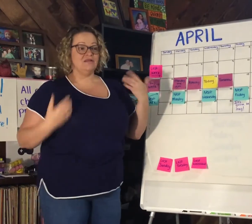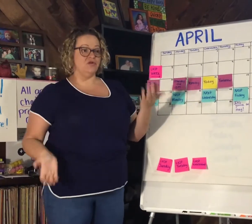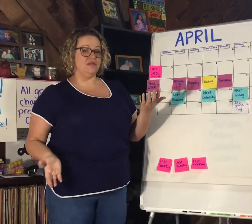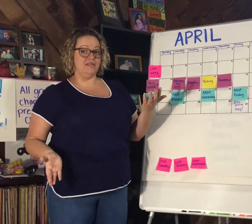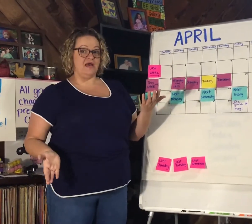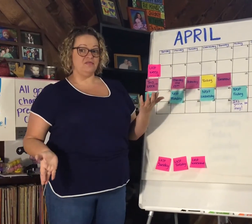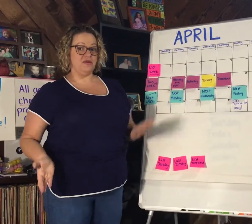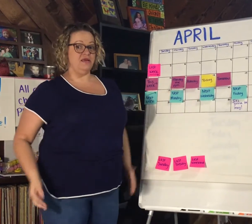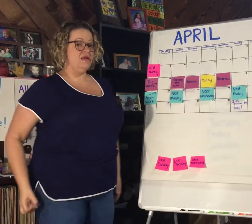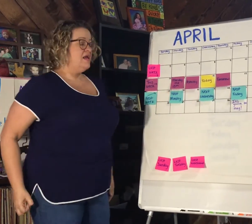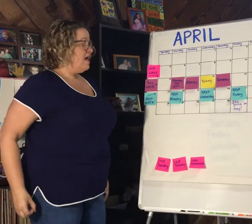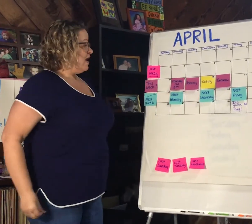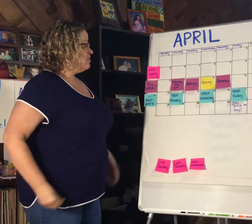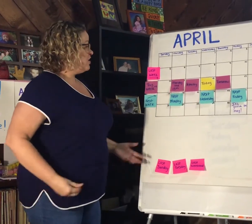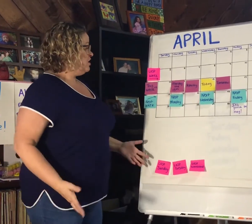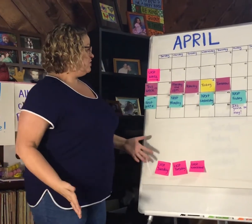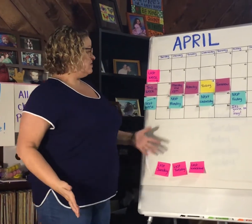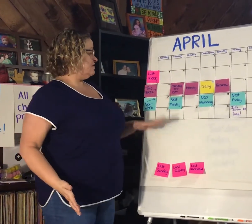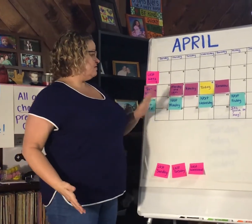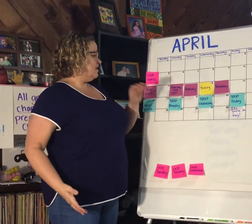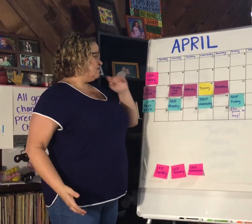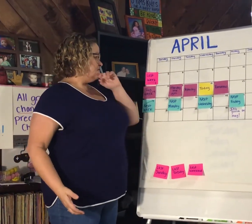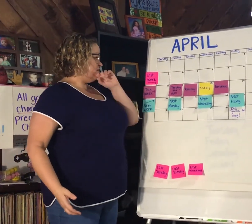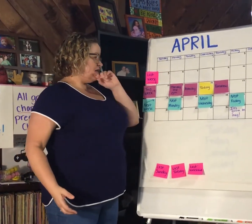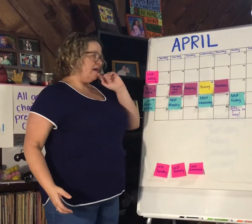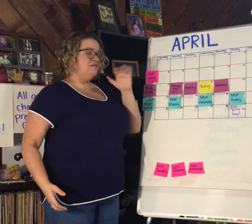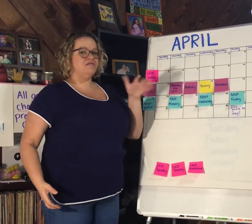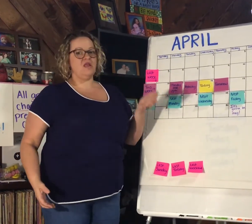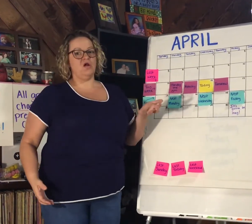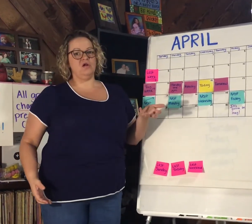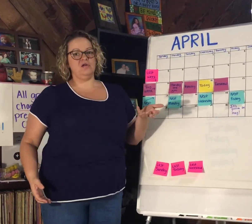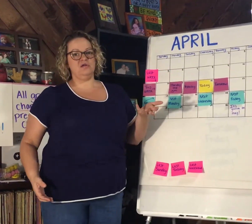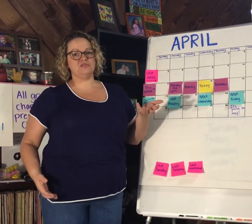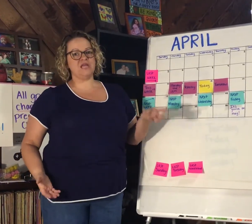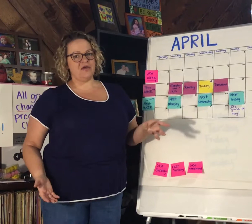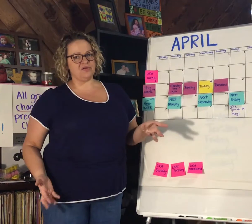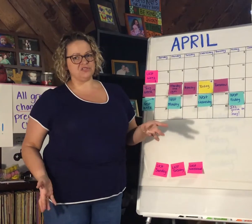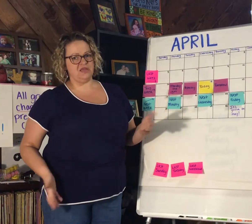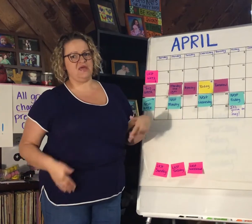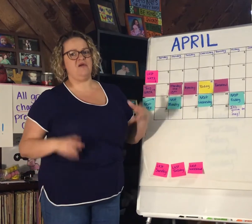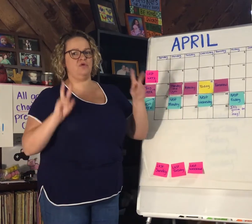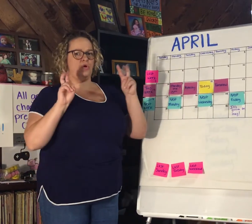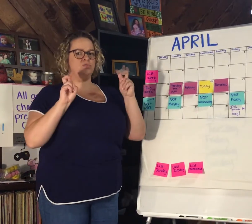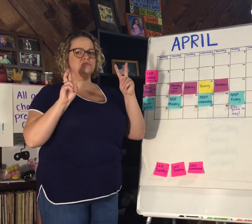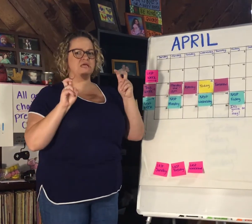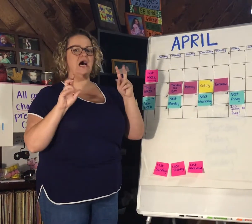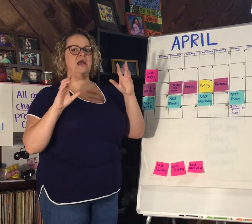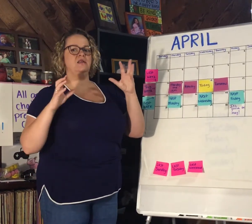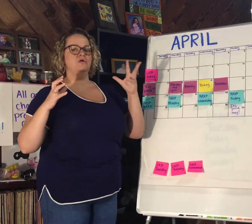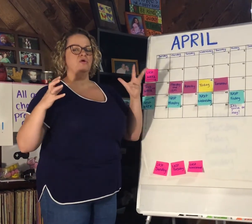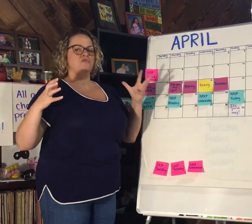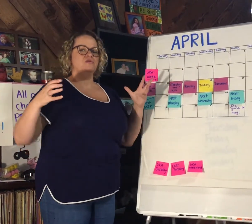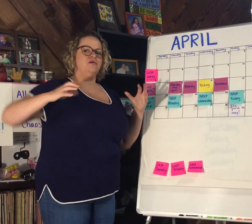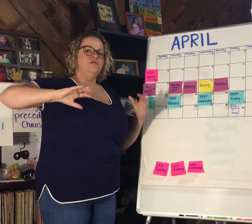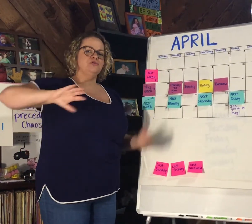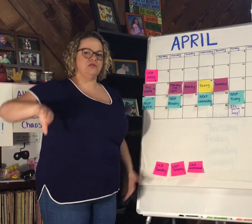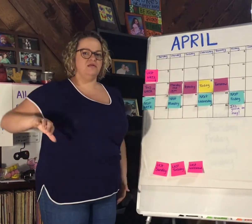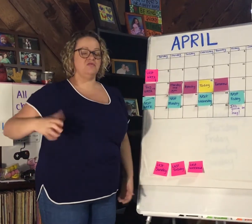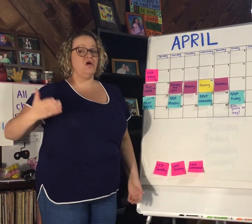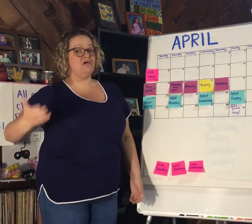into last week. The good news is that the signs that are challenging, that have their own sign for the future tense, also